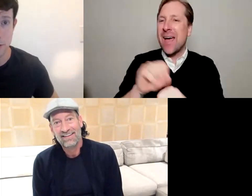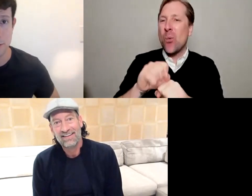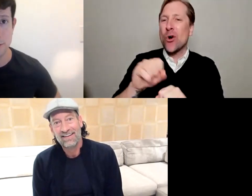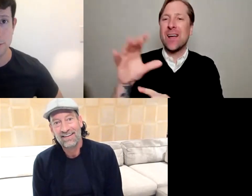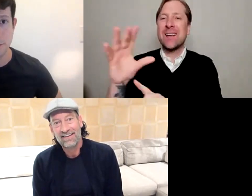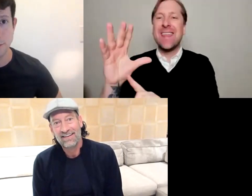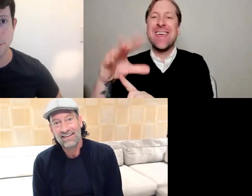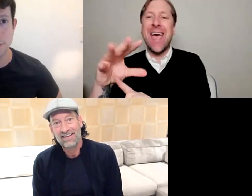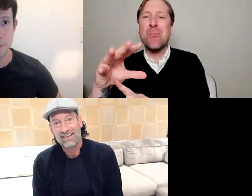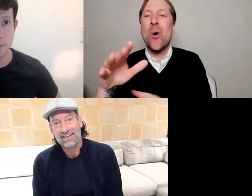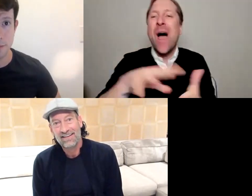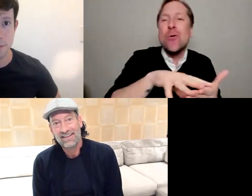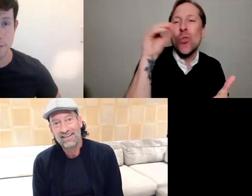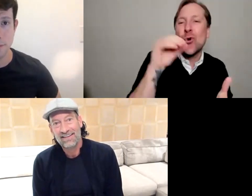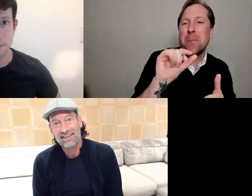camera.